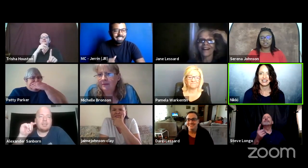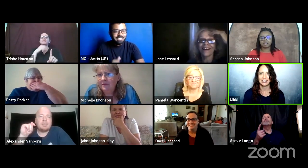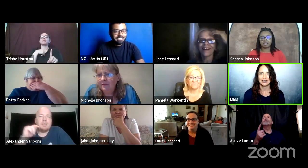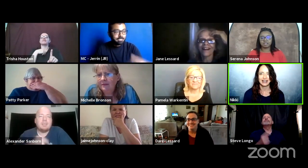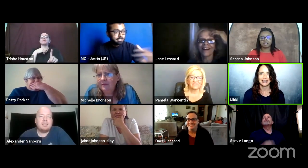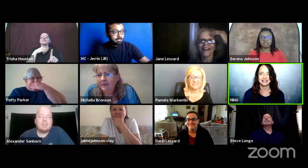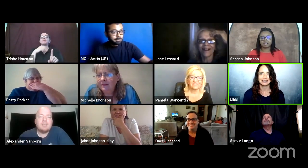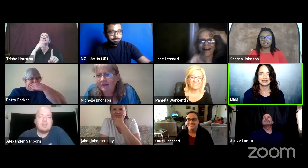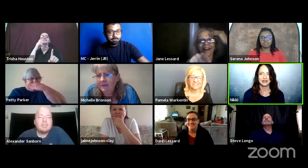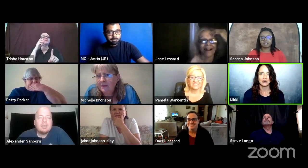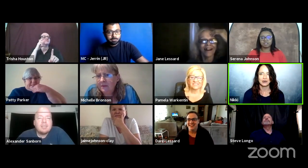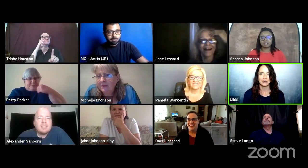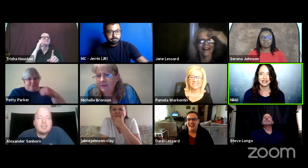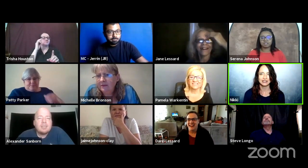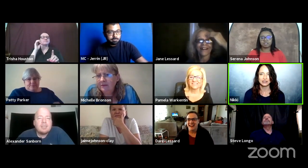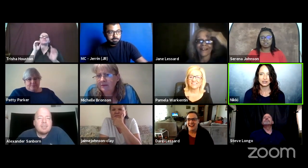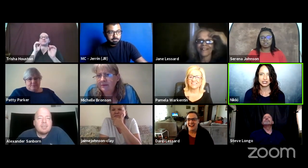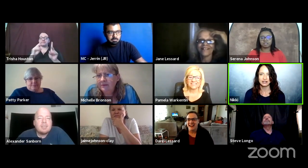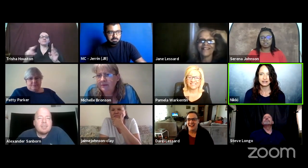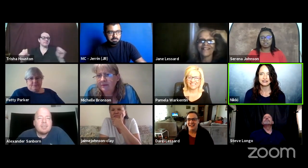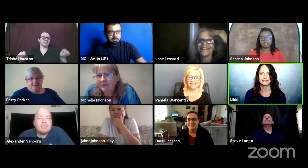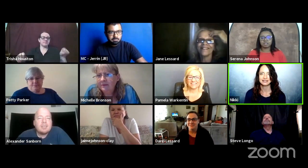All right, so back to Tricia.